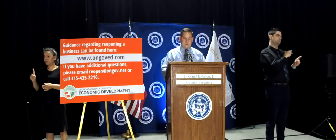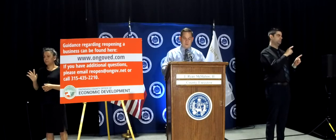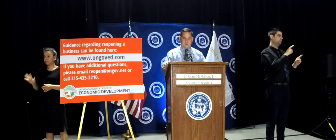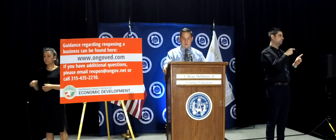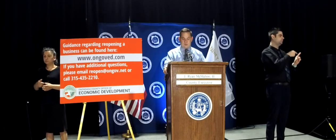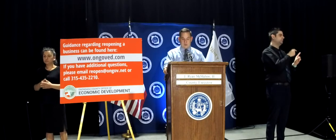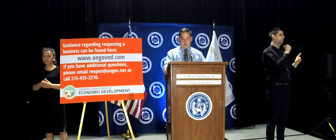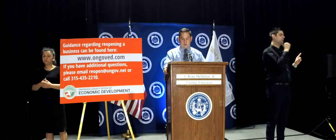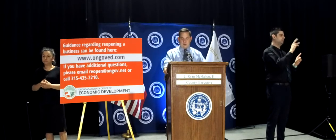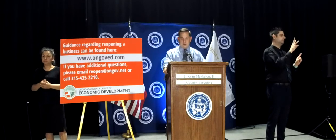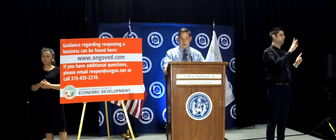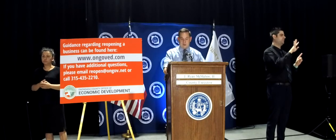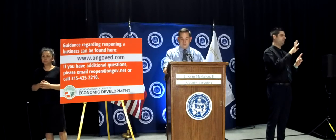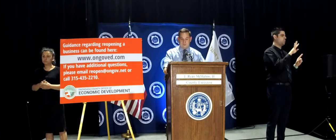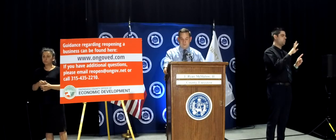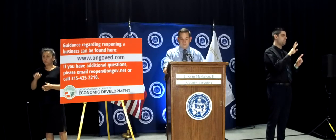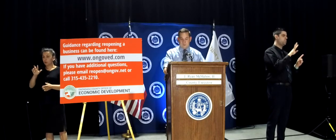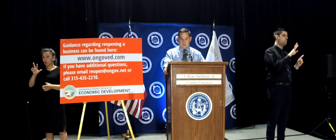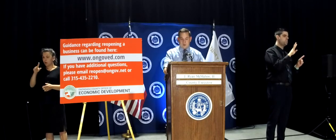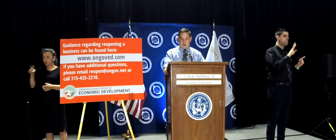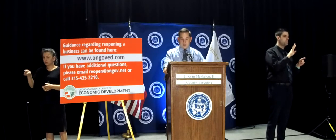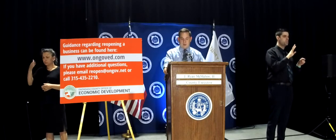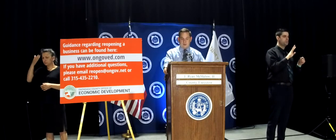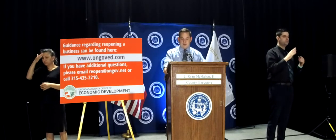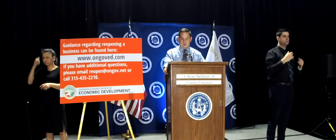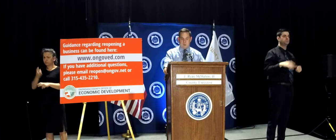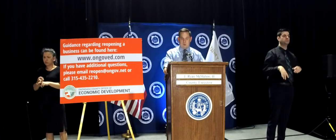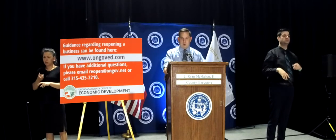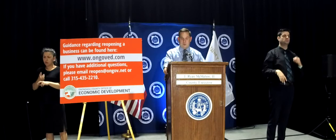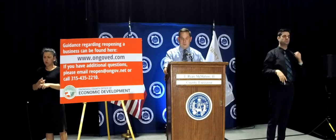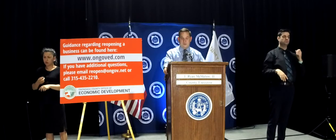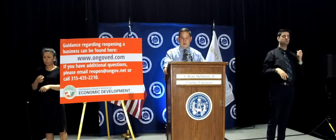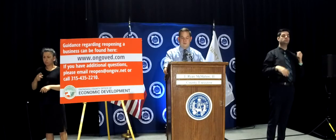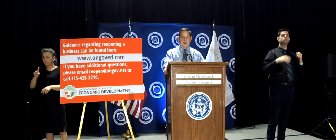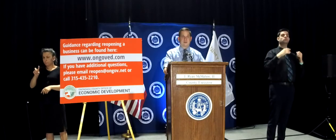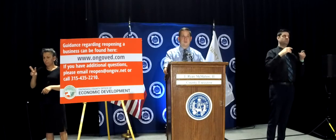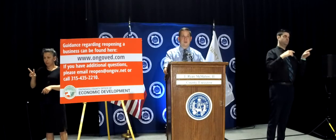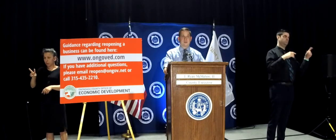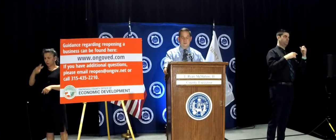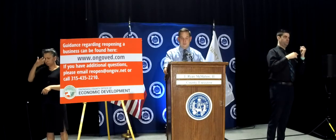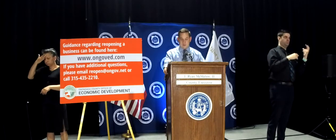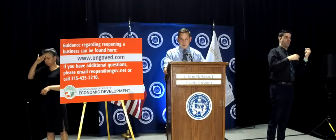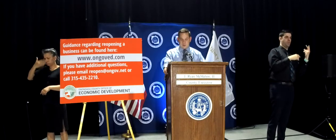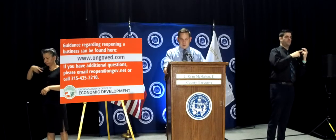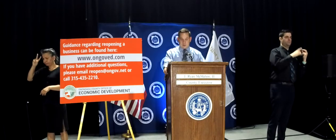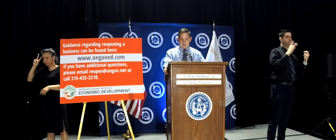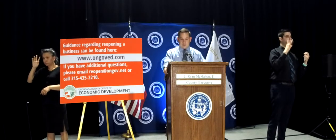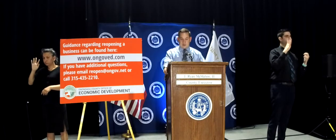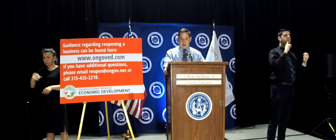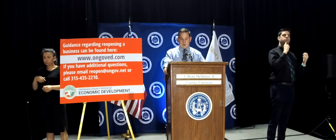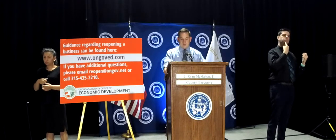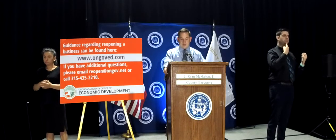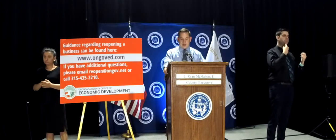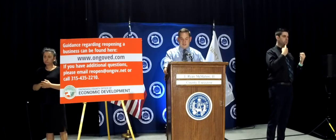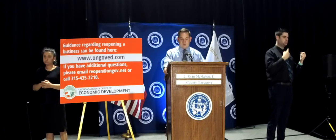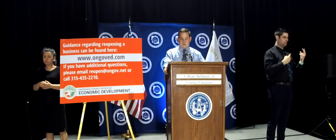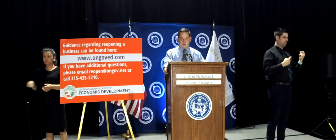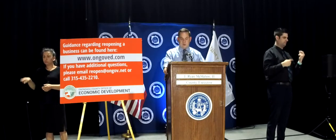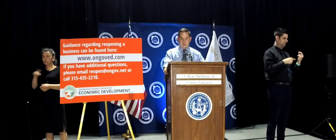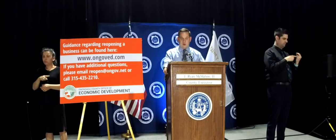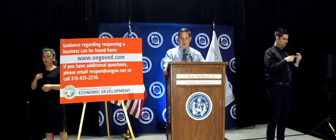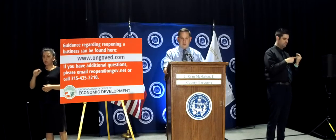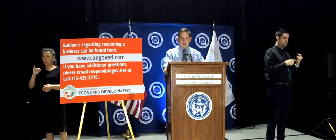12 individuals in critical condition. That's 1.3% of our active cases. Looking at who's in the